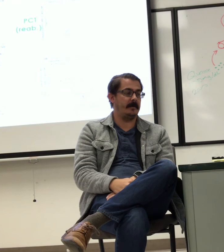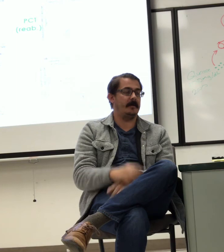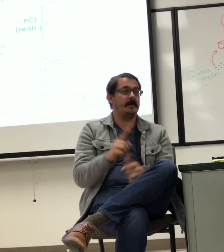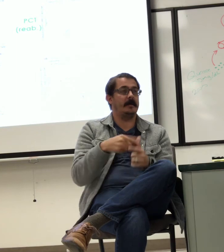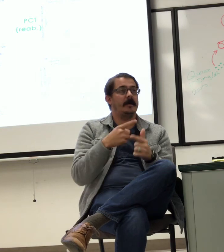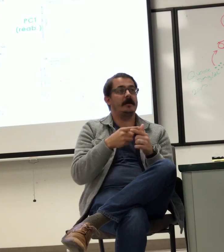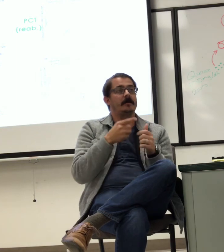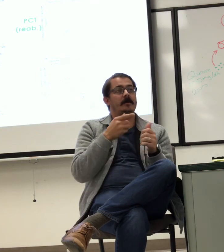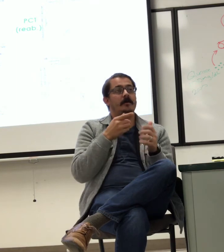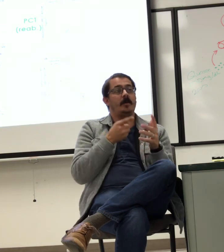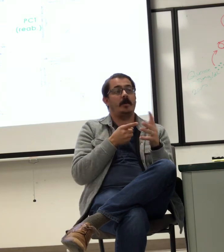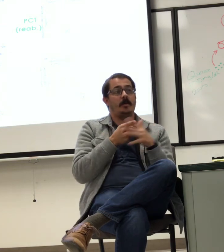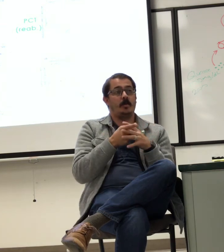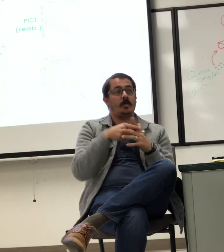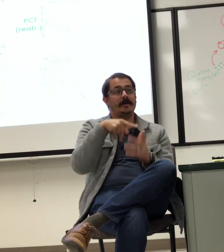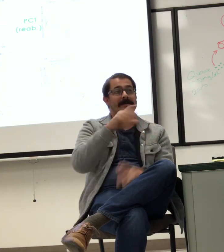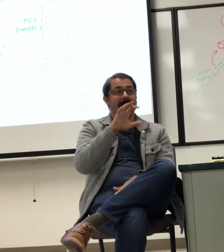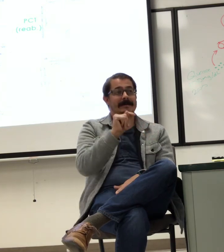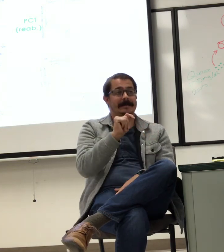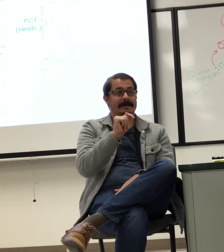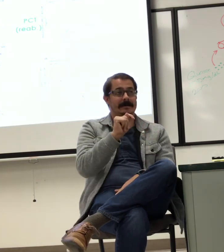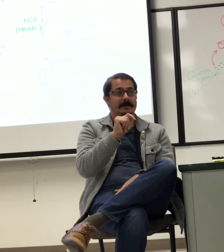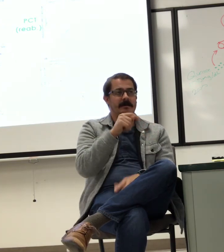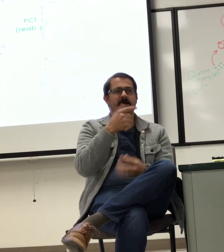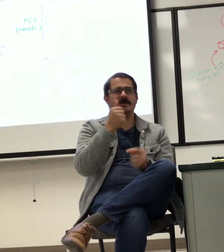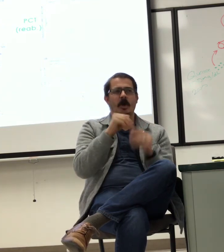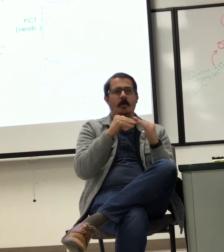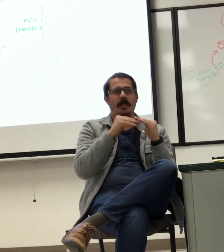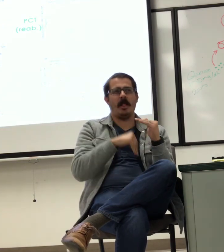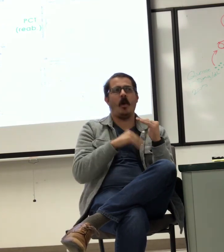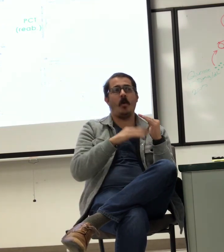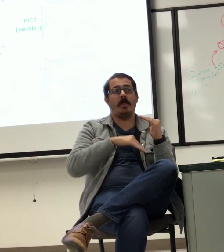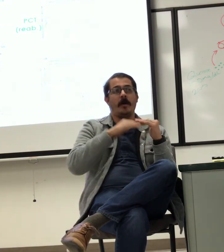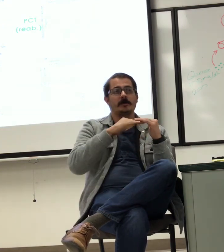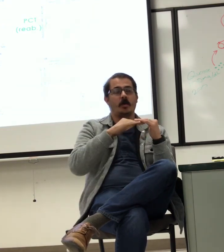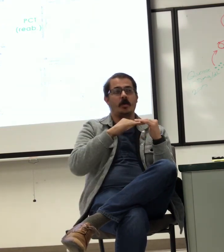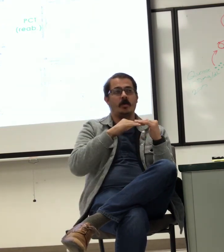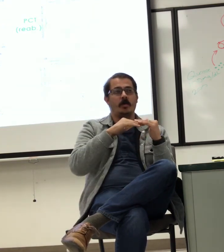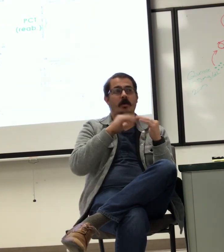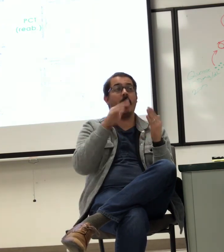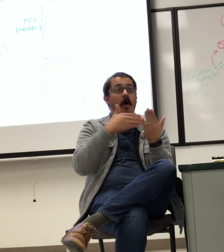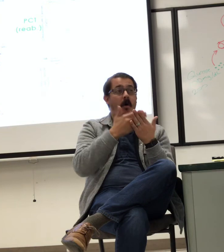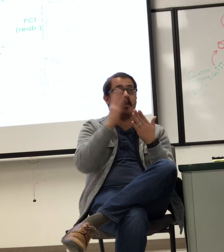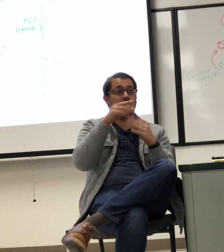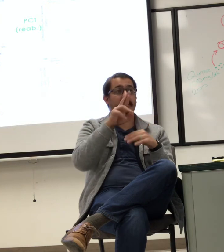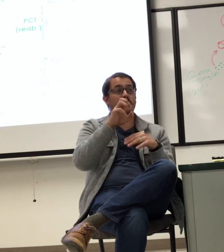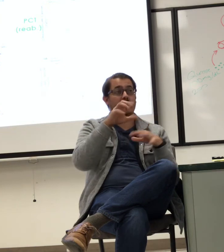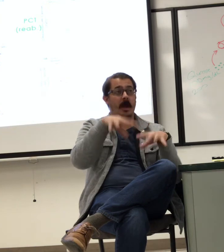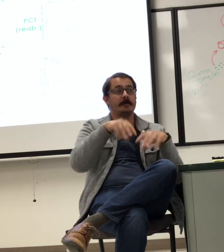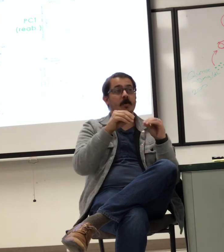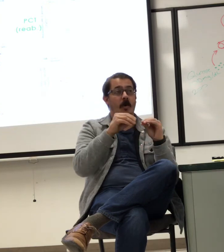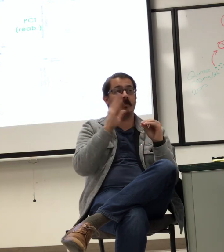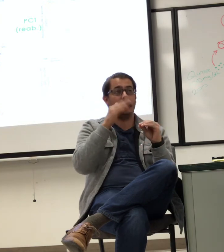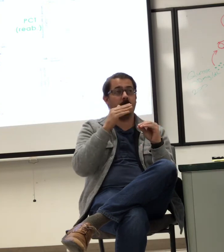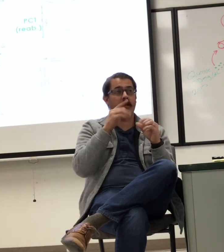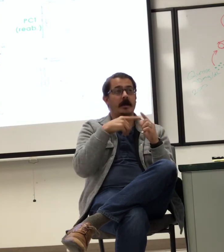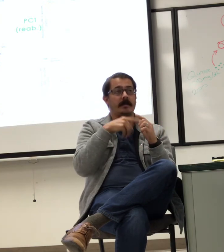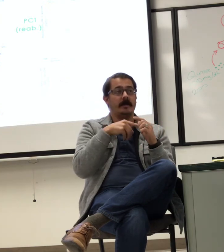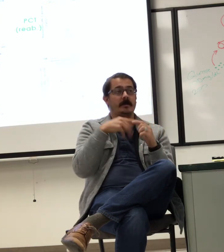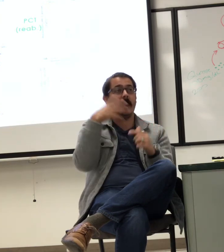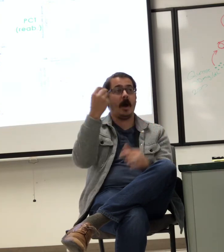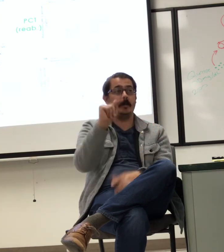the PCT, you're still sub-threshold. They're all going to be reabsorbed. You're going to excrete